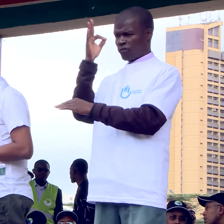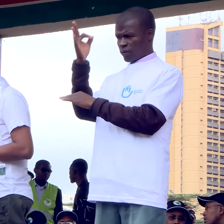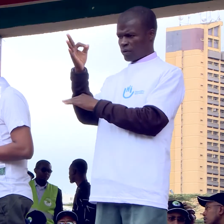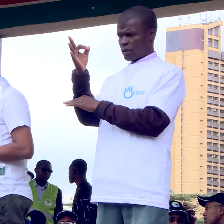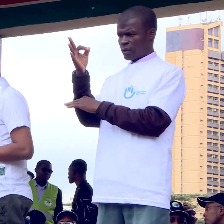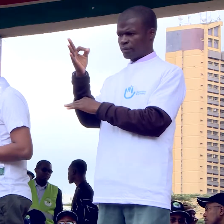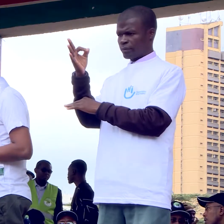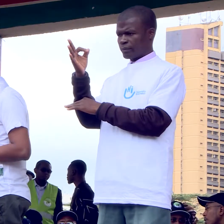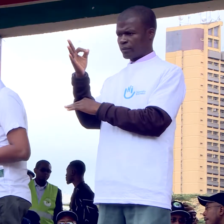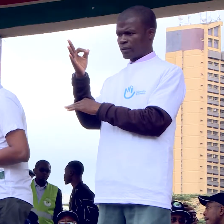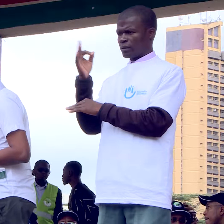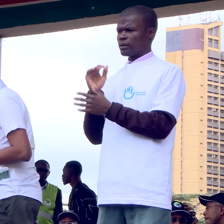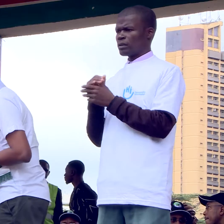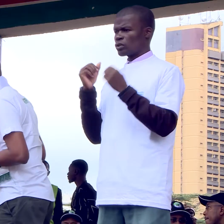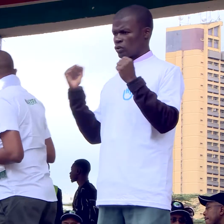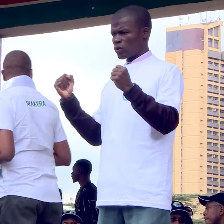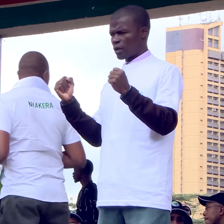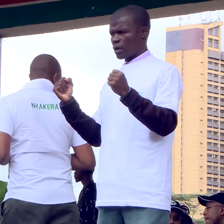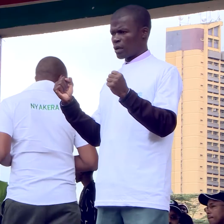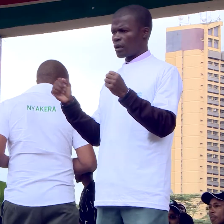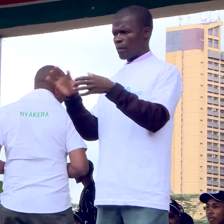stronger partners going forward. Thank you very much.